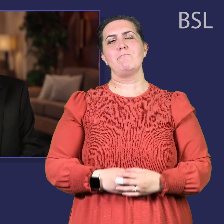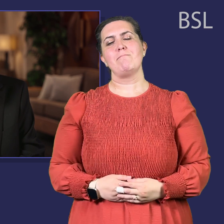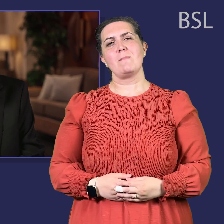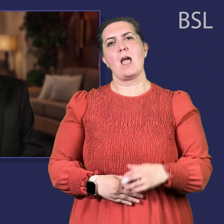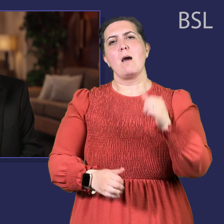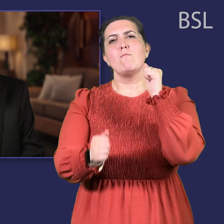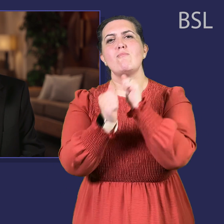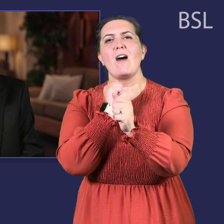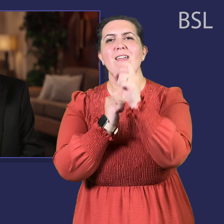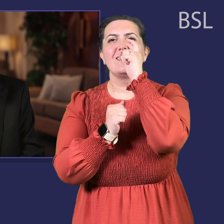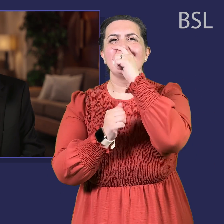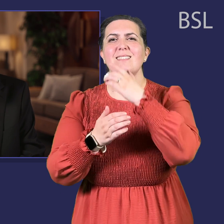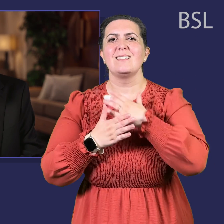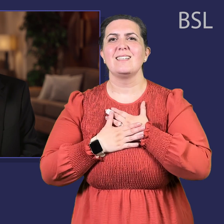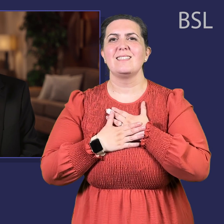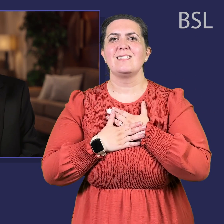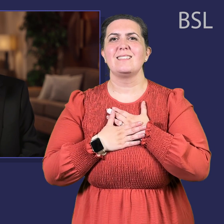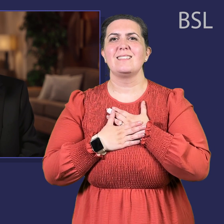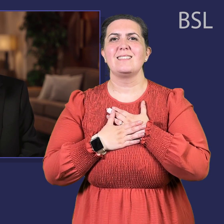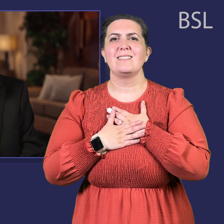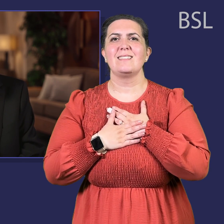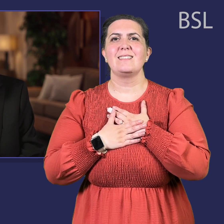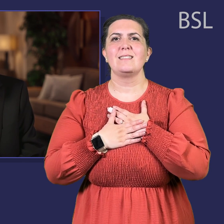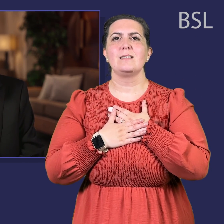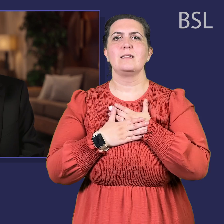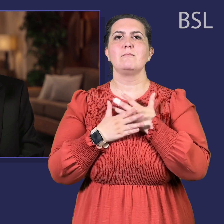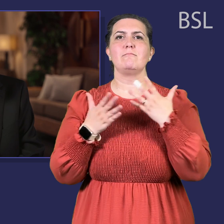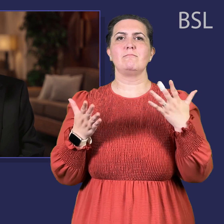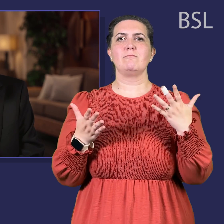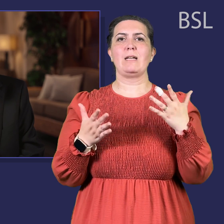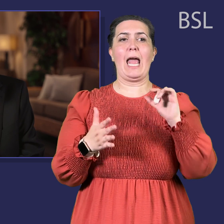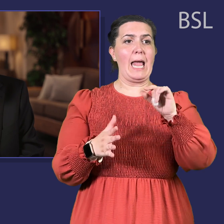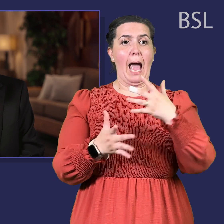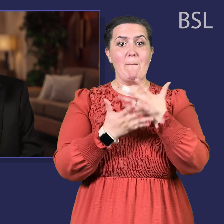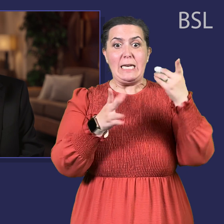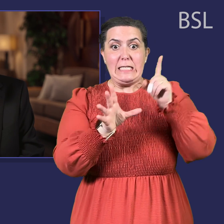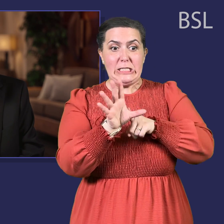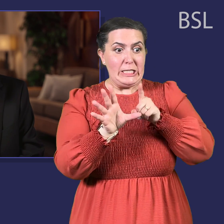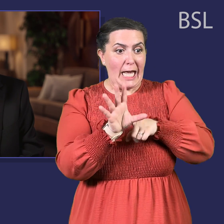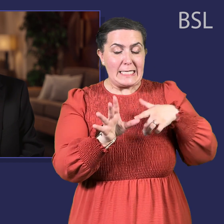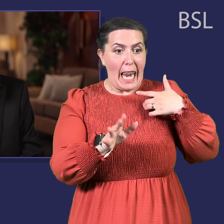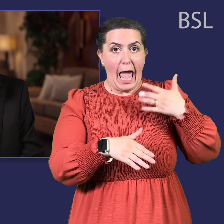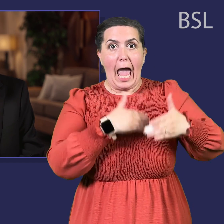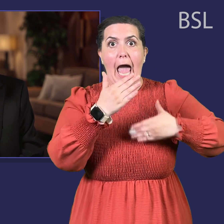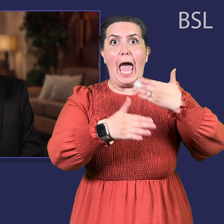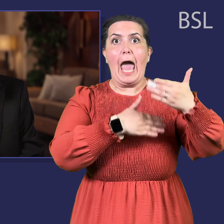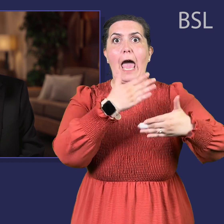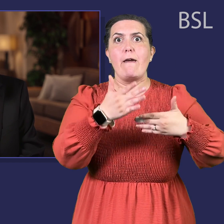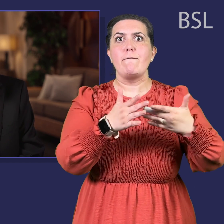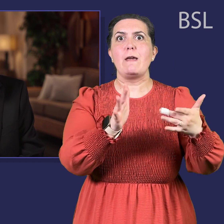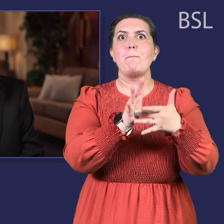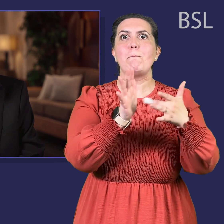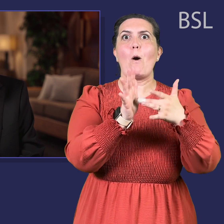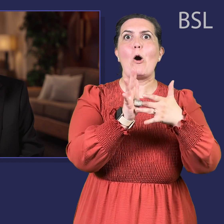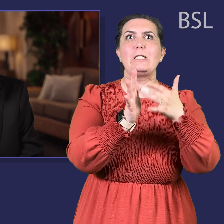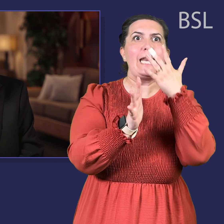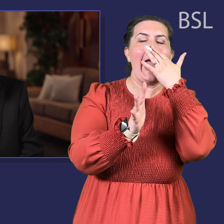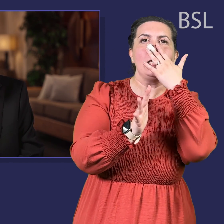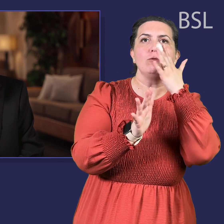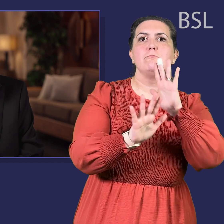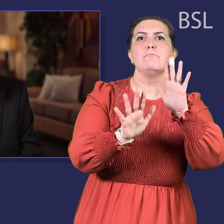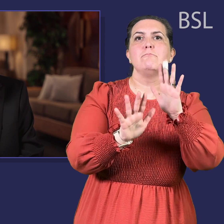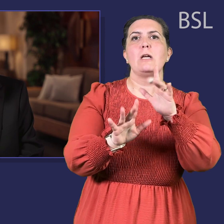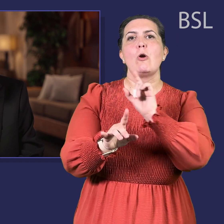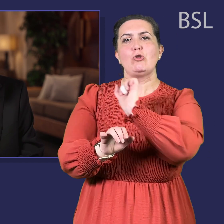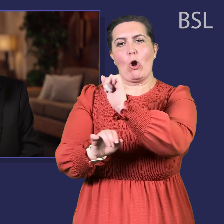My dear brothers and sisters, the length of your life is not as important as the kind of life that